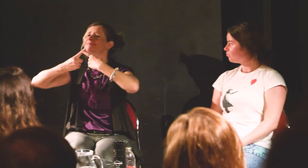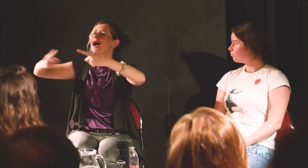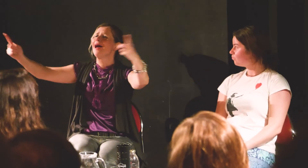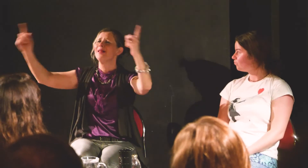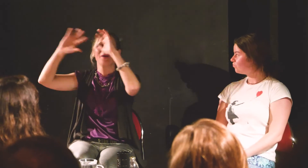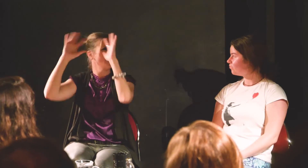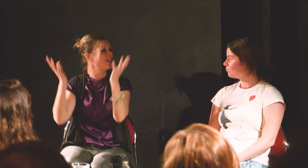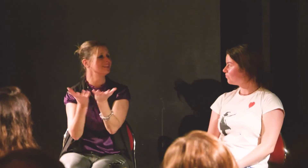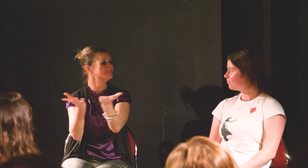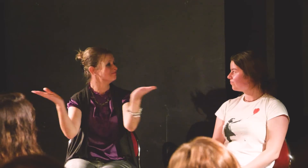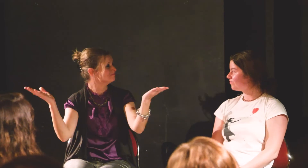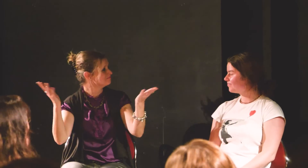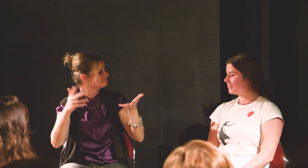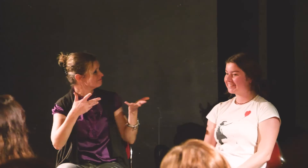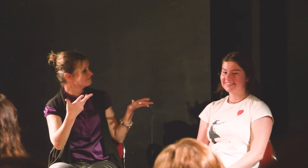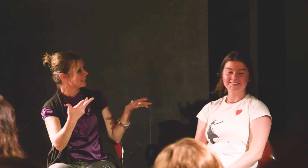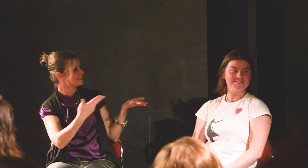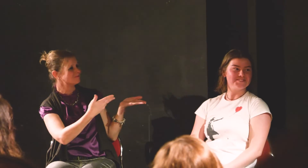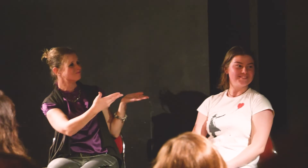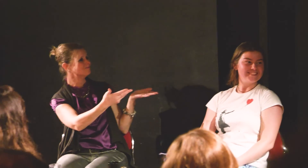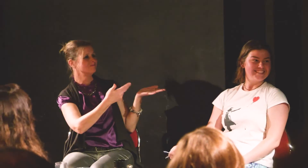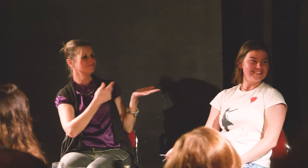So, is there any message you'd like to tell the world?